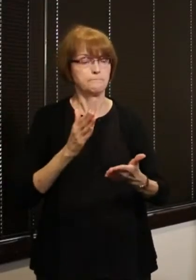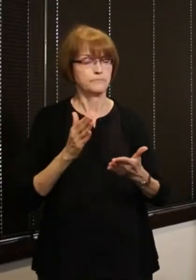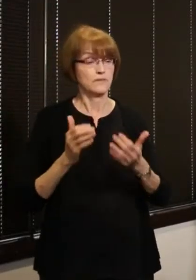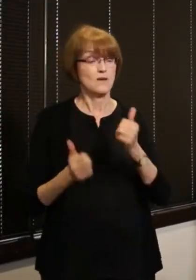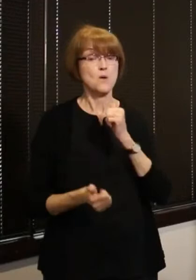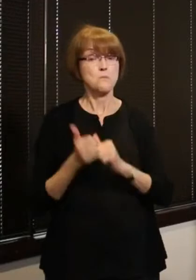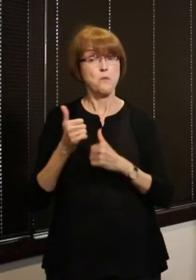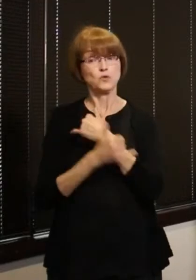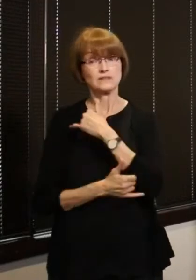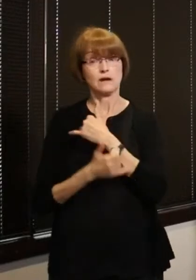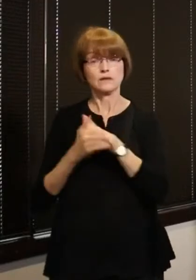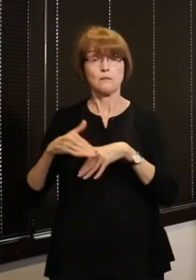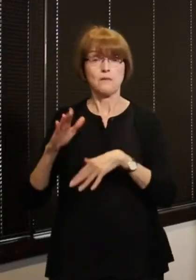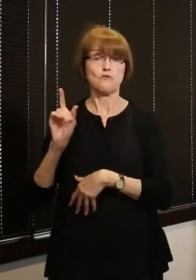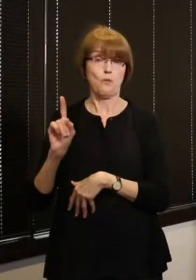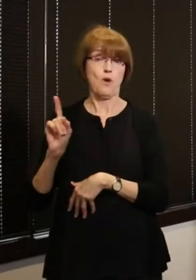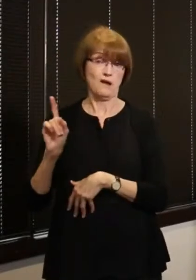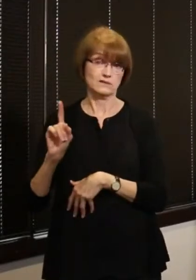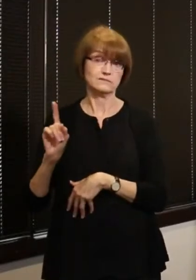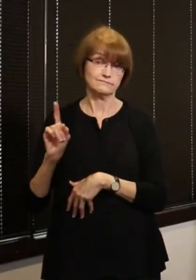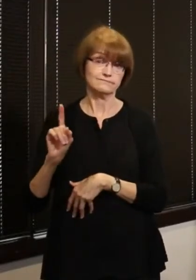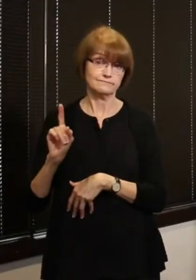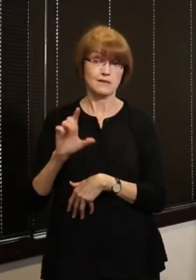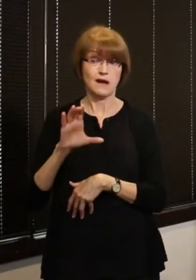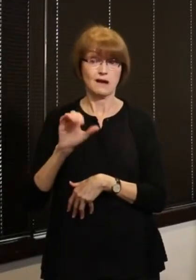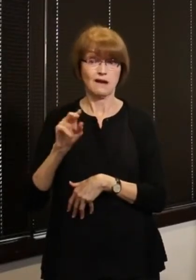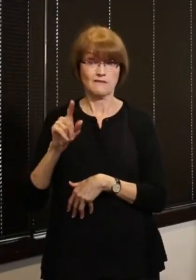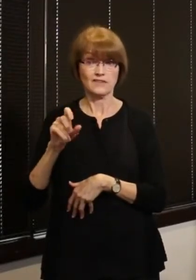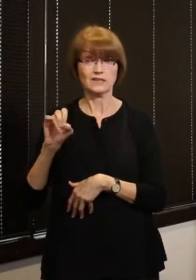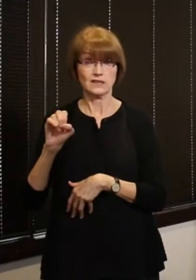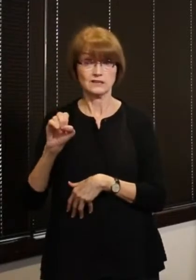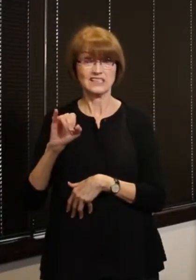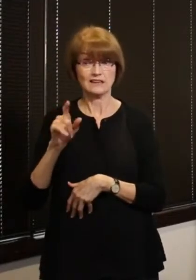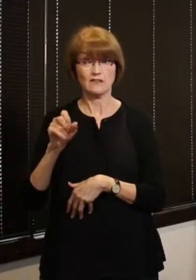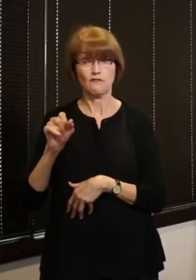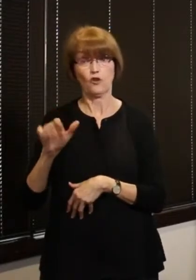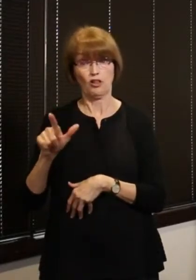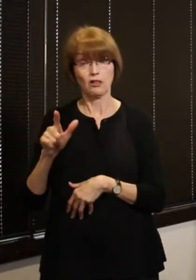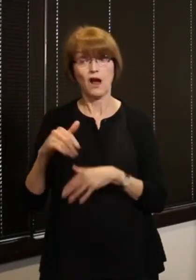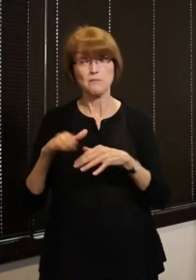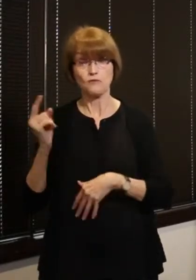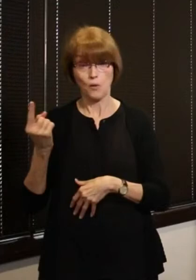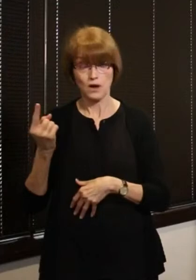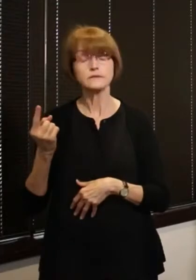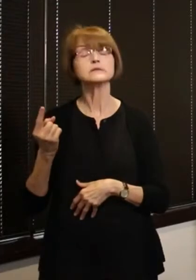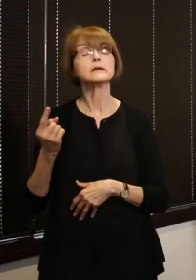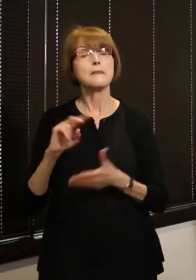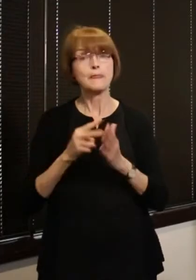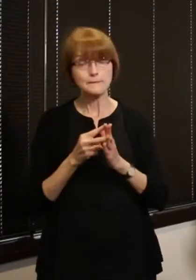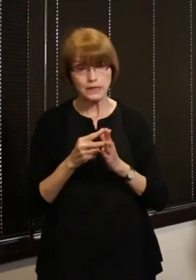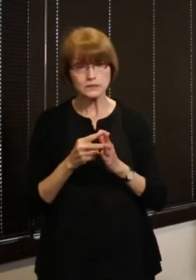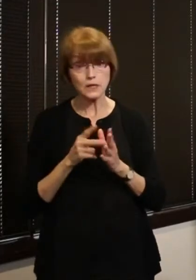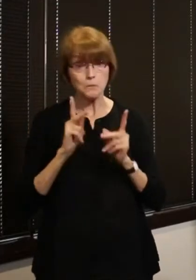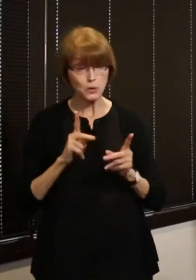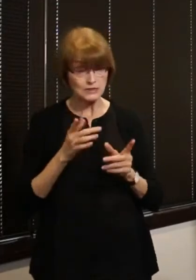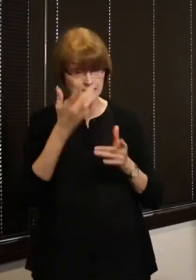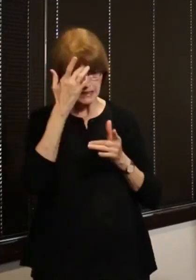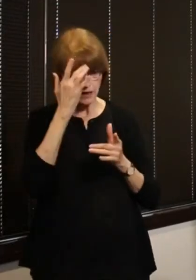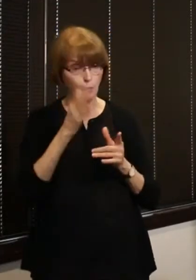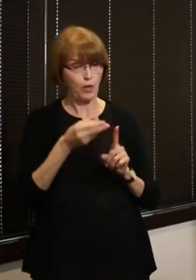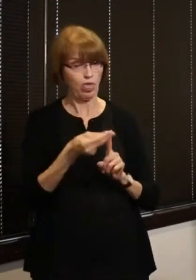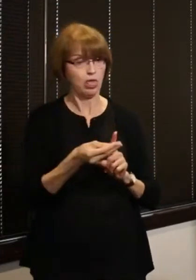1, including that confidence interval. And so we know that transmission continues to spread in our community throughout most of